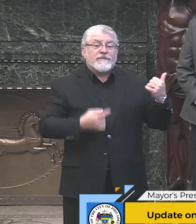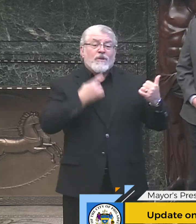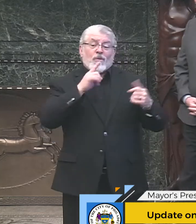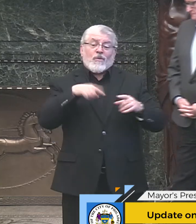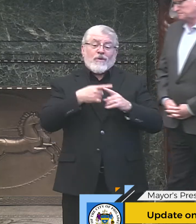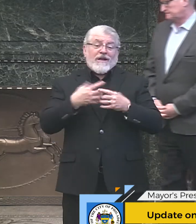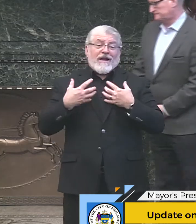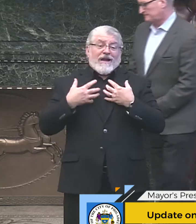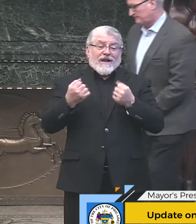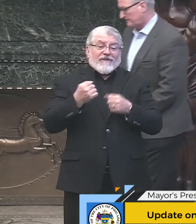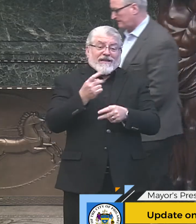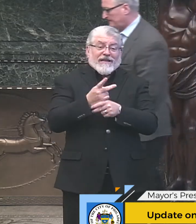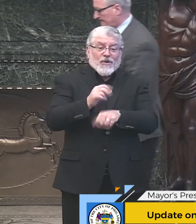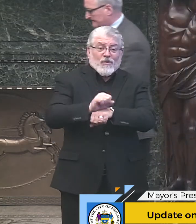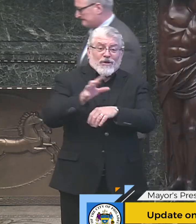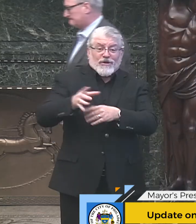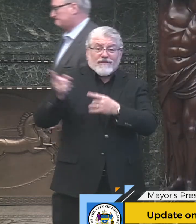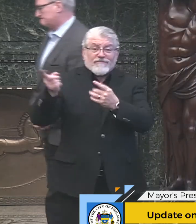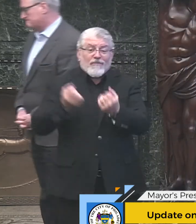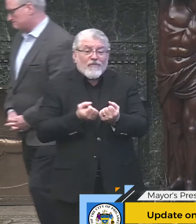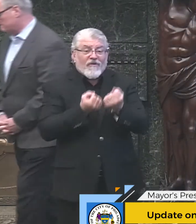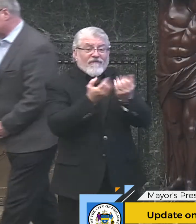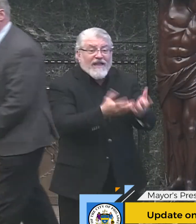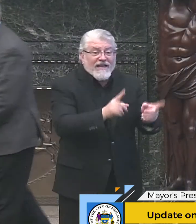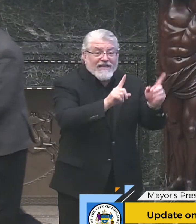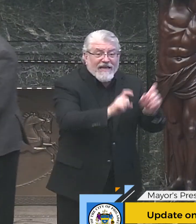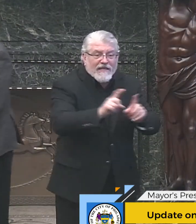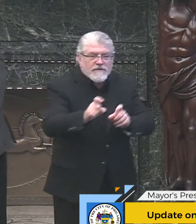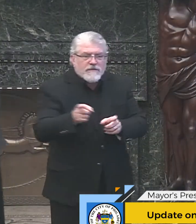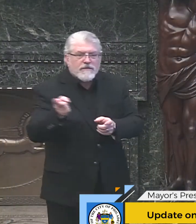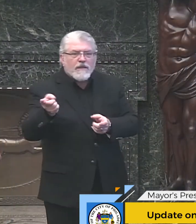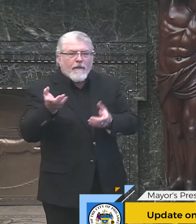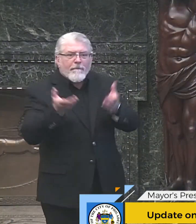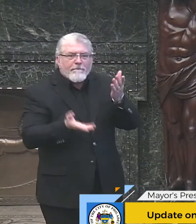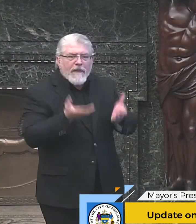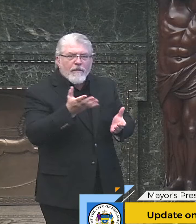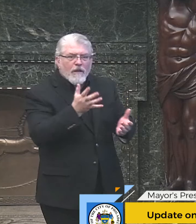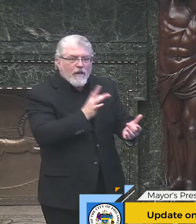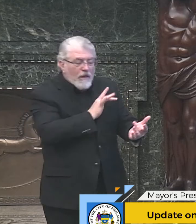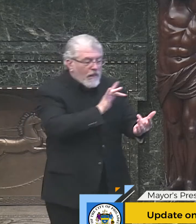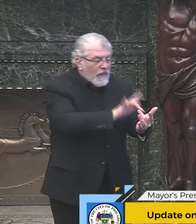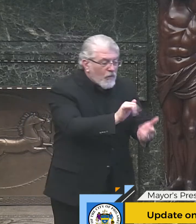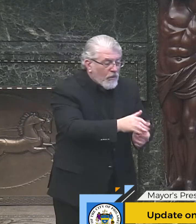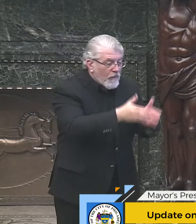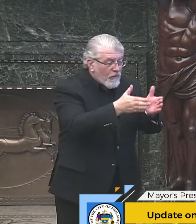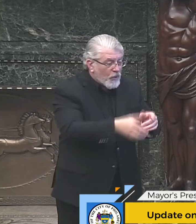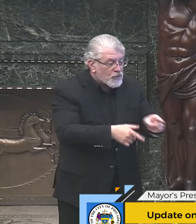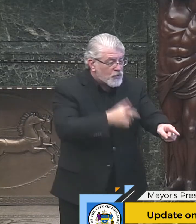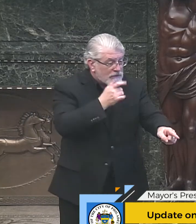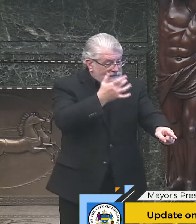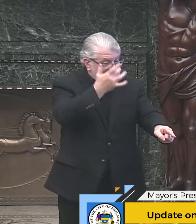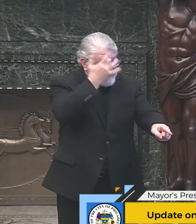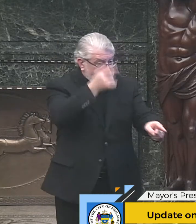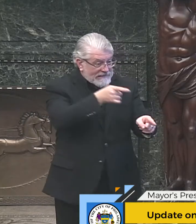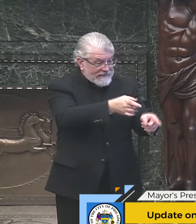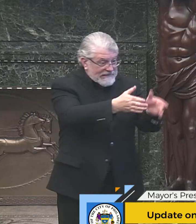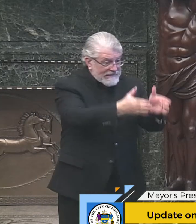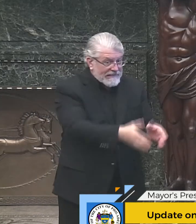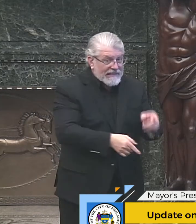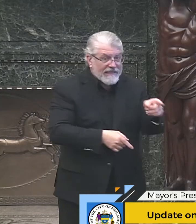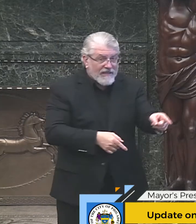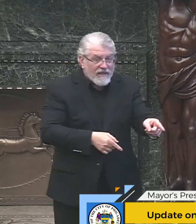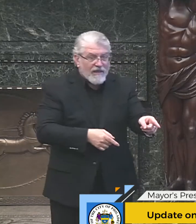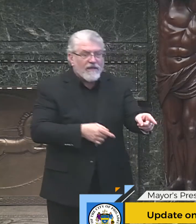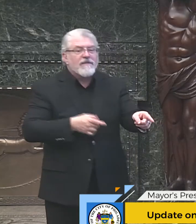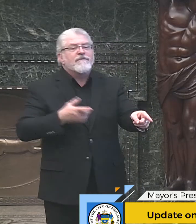high probability of actually having this infection. And so those healthcare workers need to have very good personal protective equipment when they do that. And the shortage